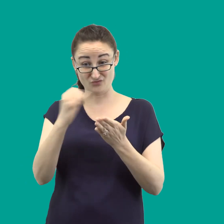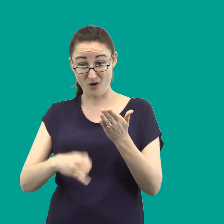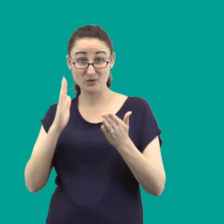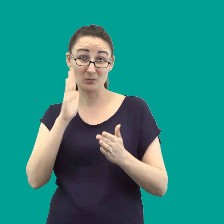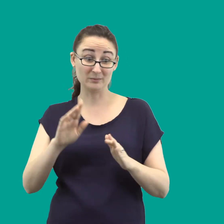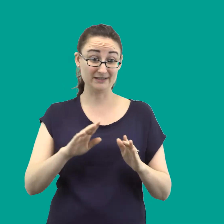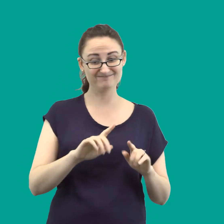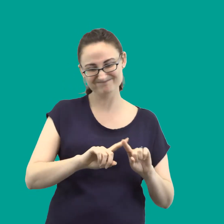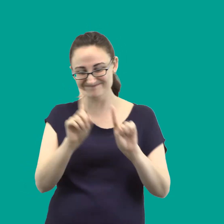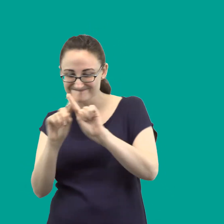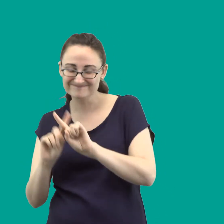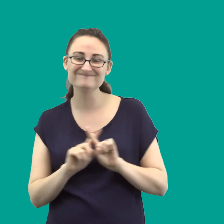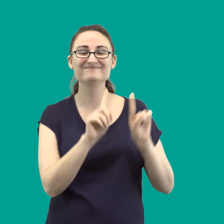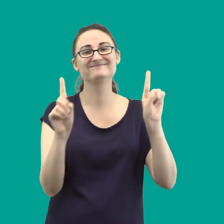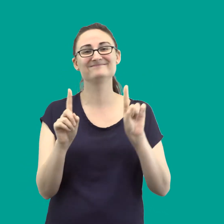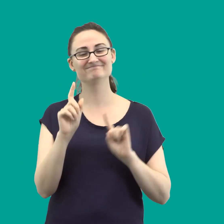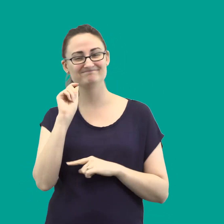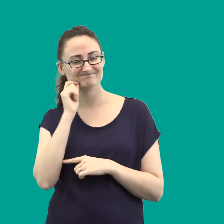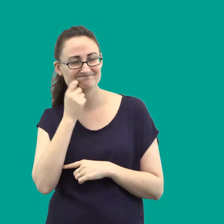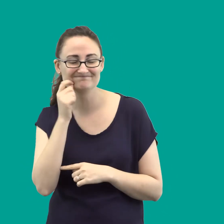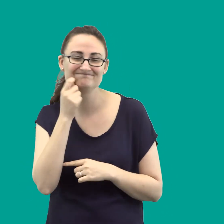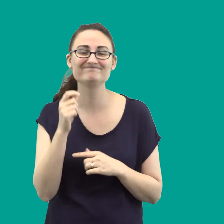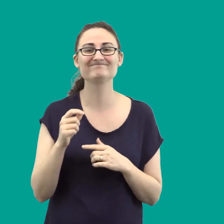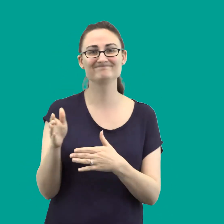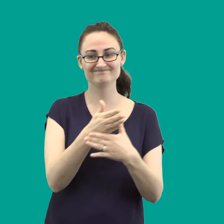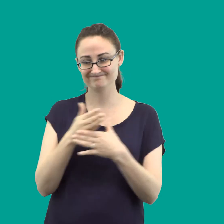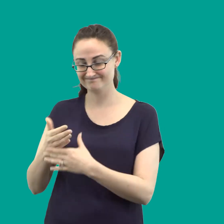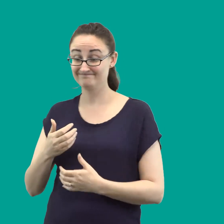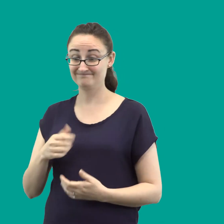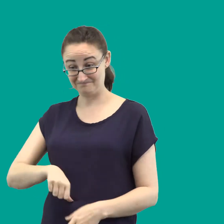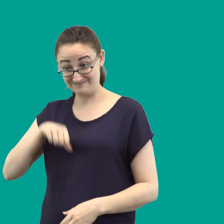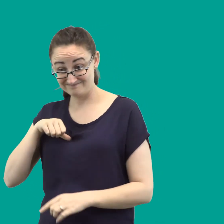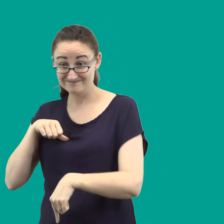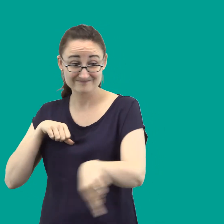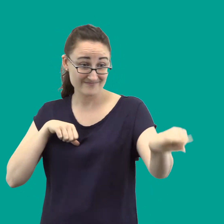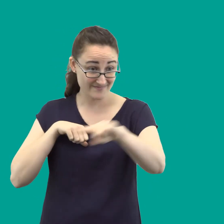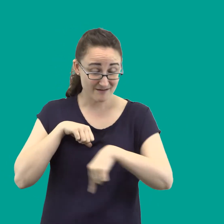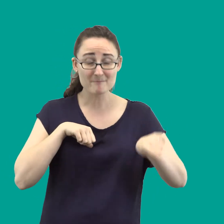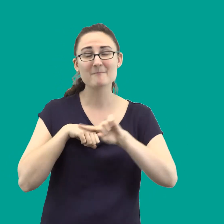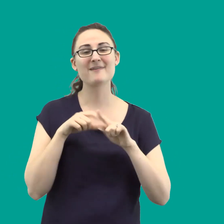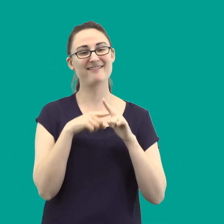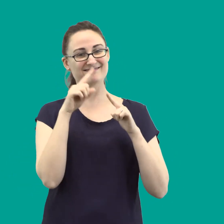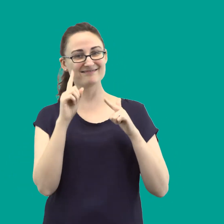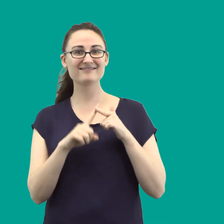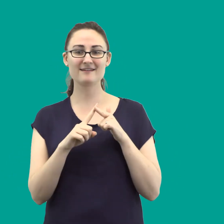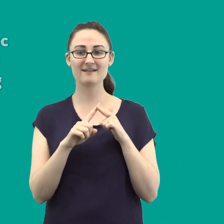Each drawing will be different. It's really cool to share their different artwork that they're proud of. Then